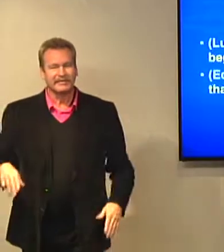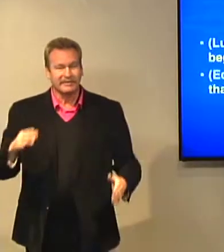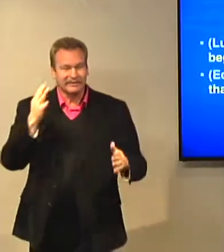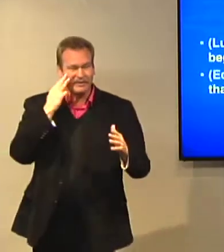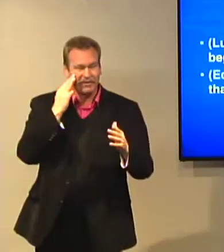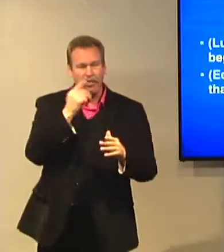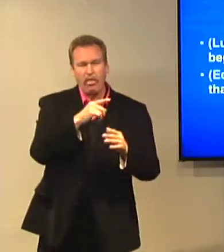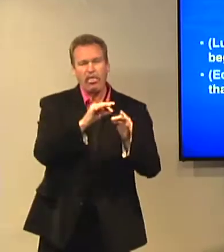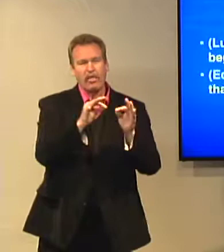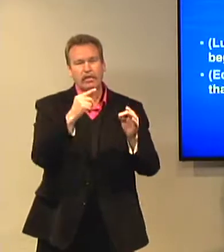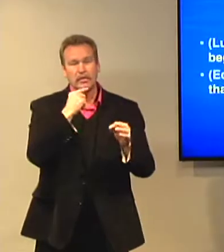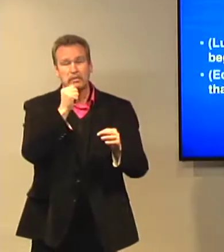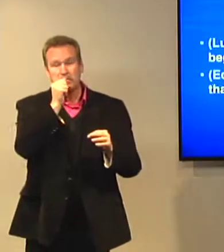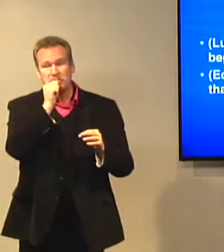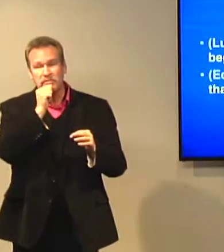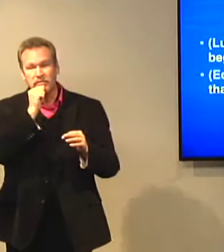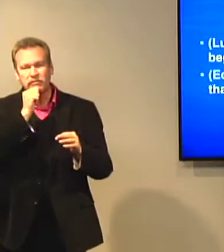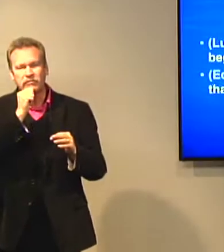starting point.